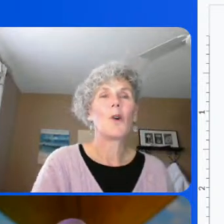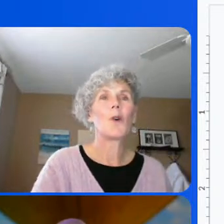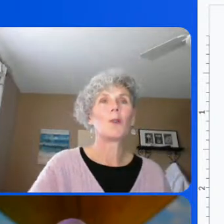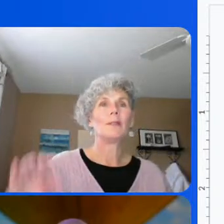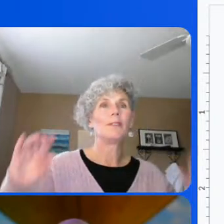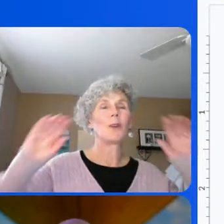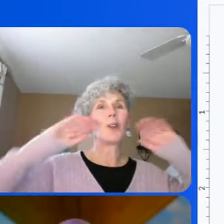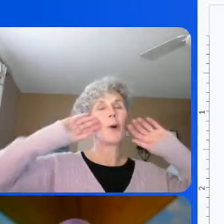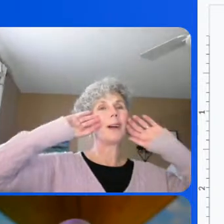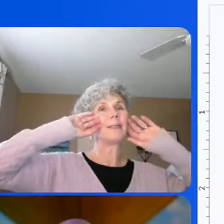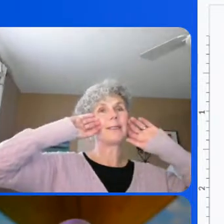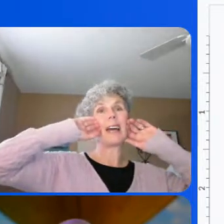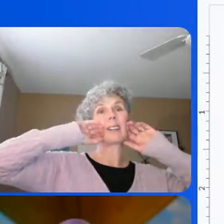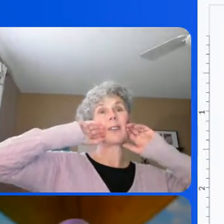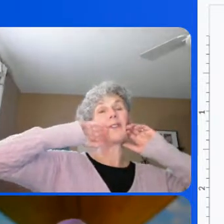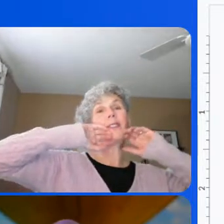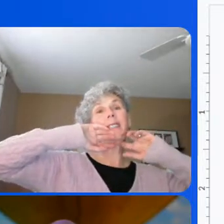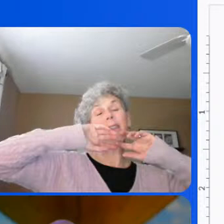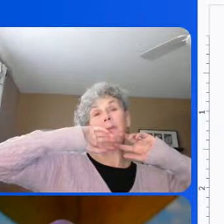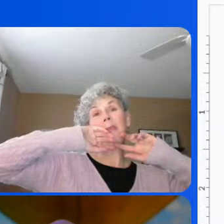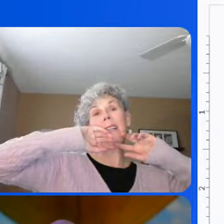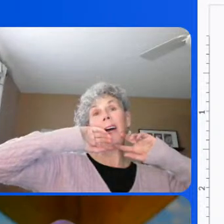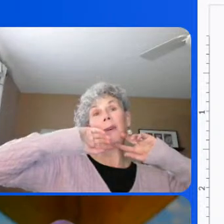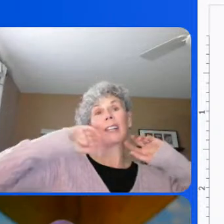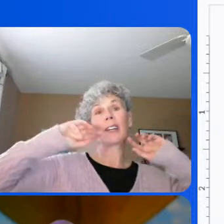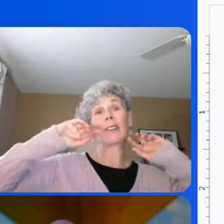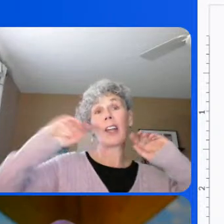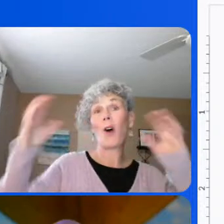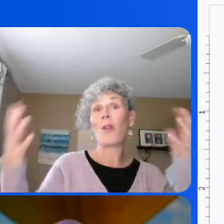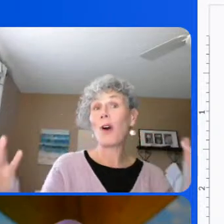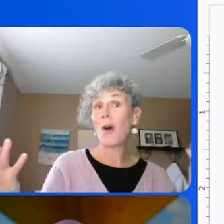Oh, no, you know what? That confuses even me now when I look at that. Although,